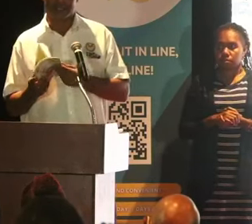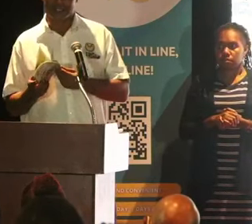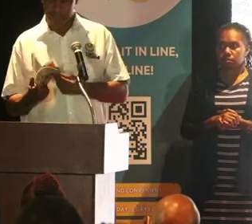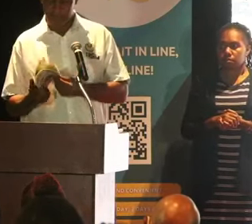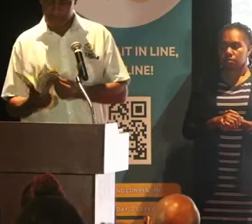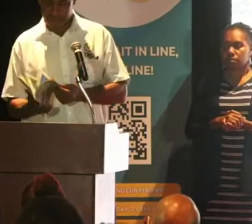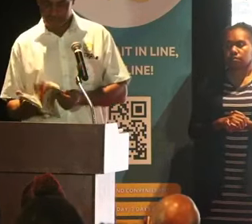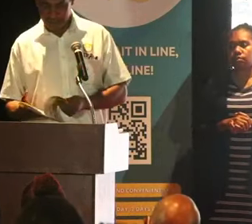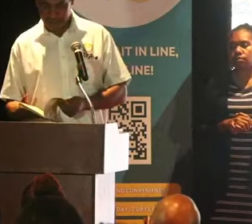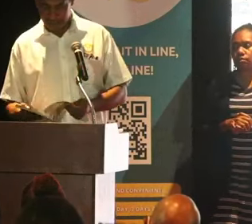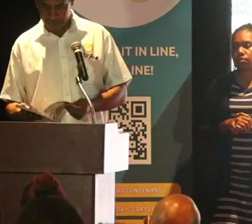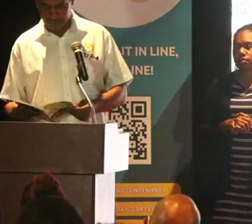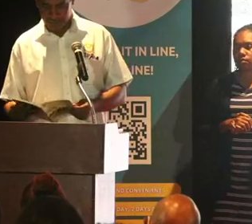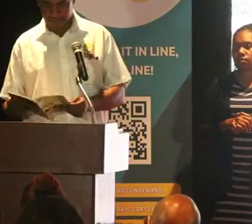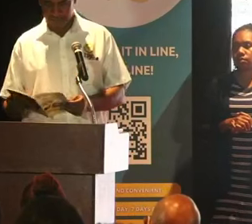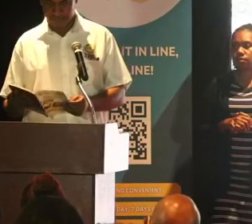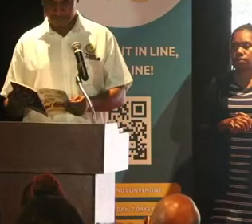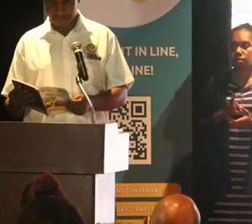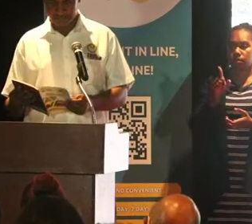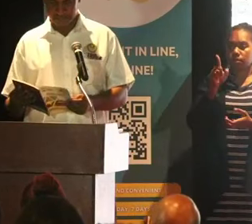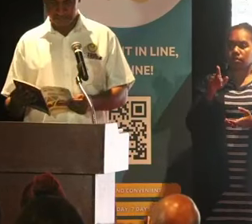you information about